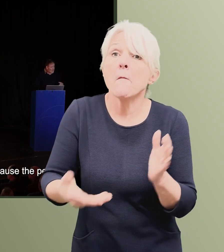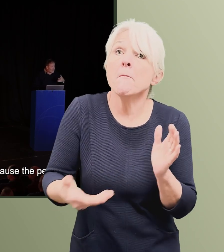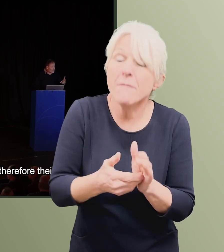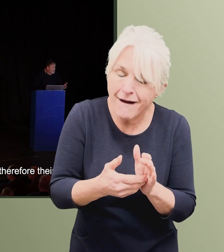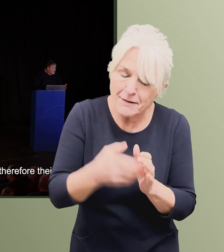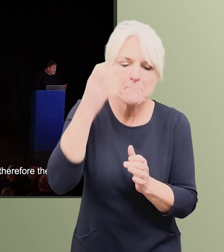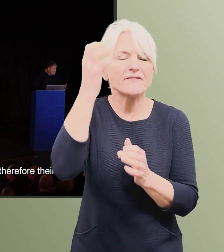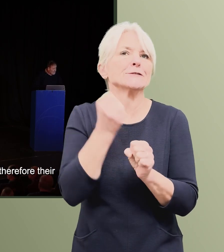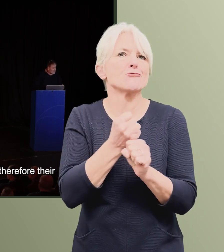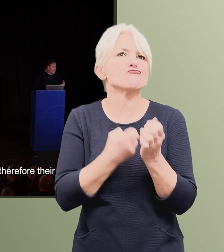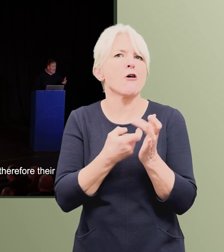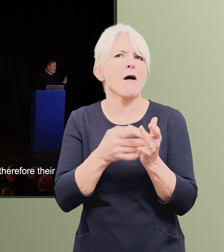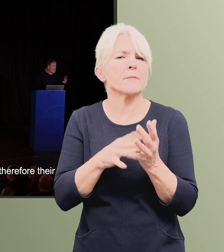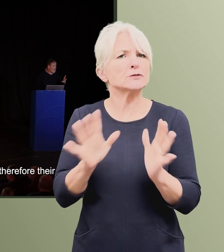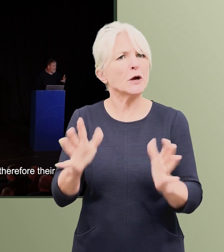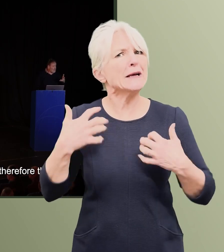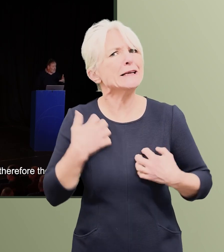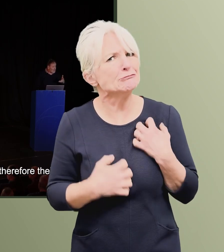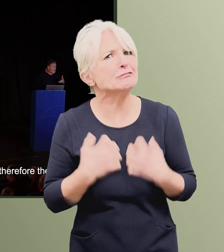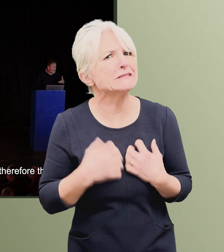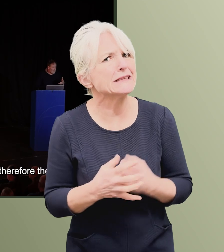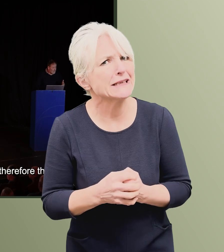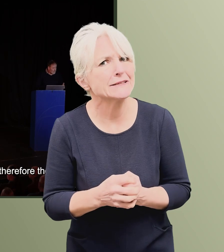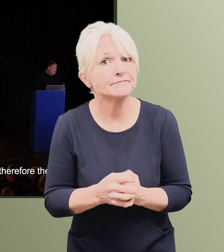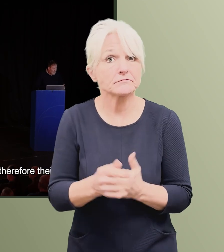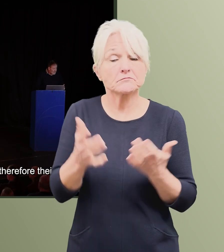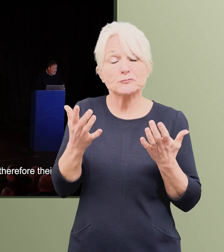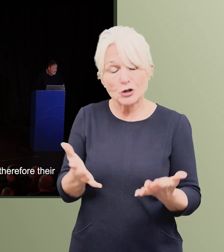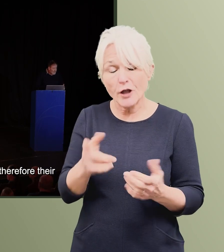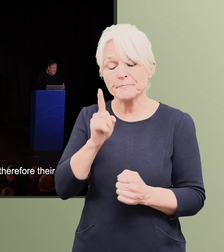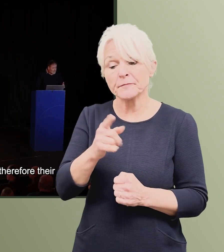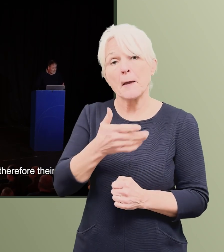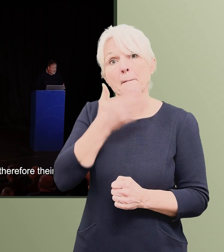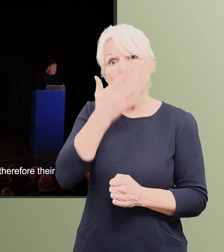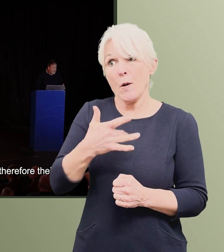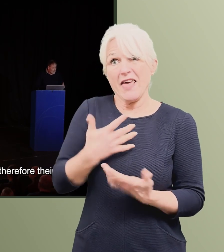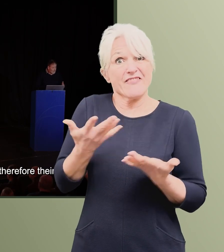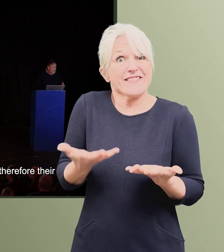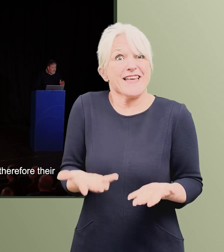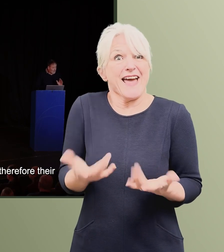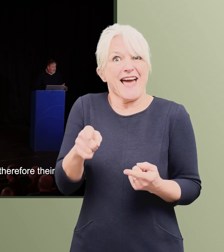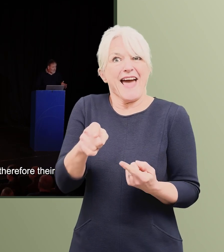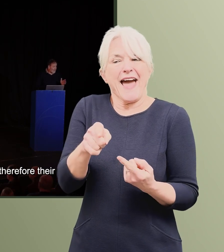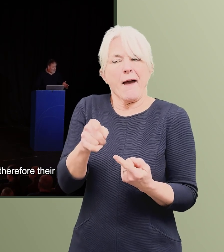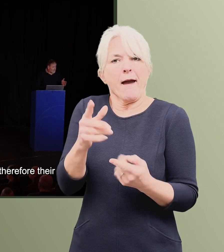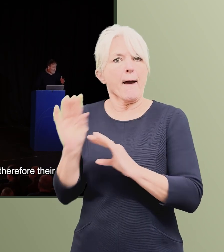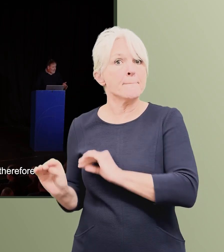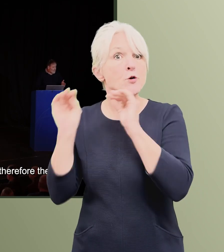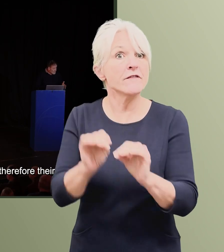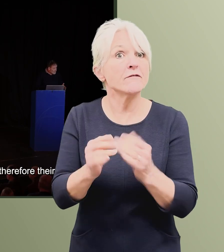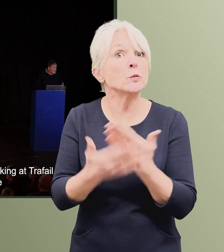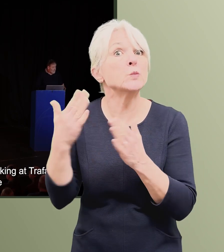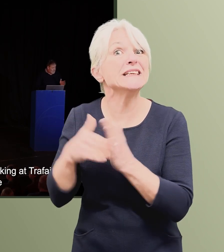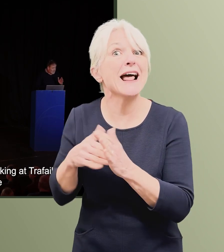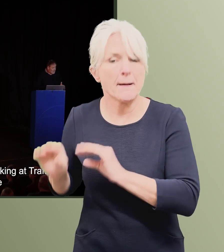now come from New Zealand. They came here in 2014. And so therefore, their knowledge about the